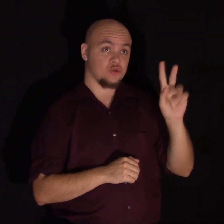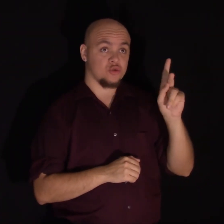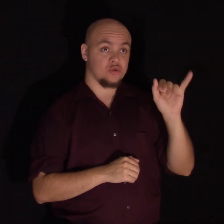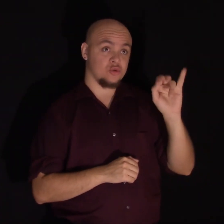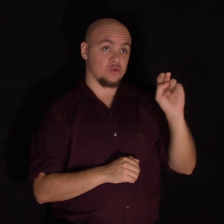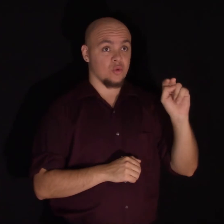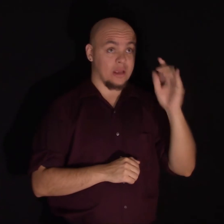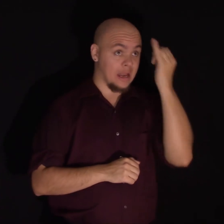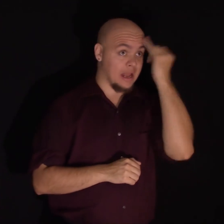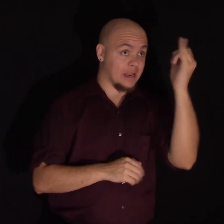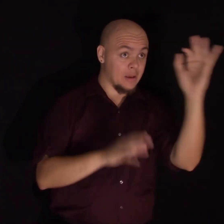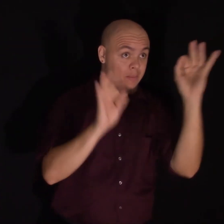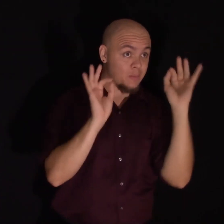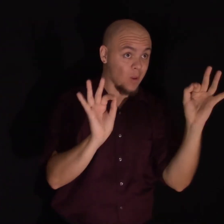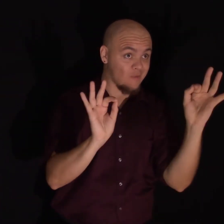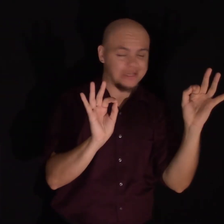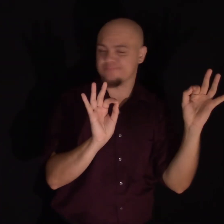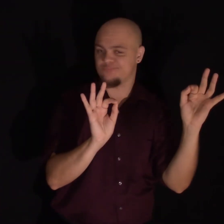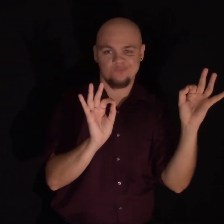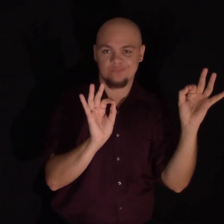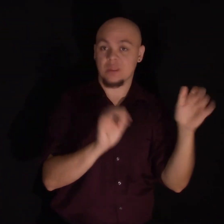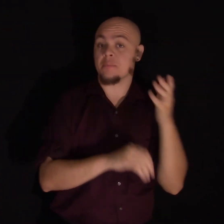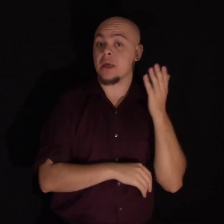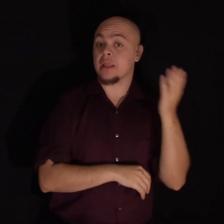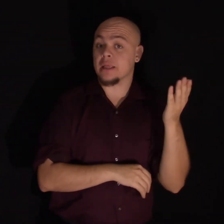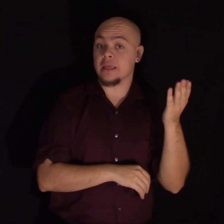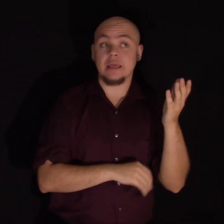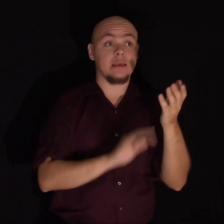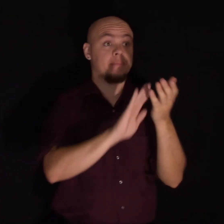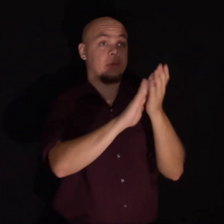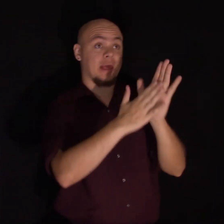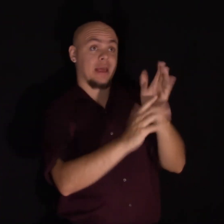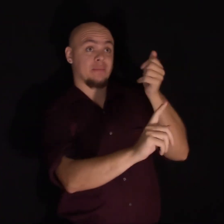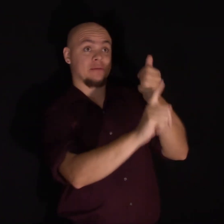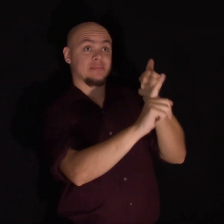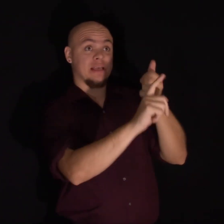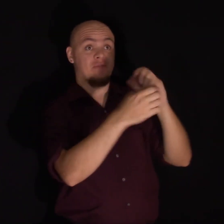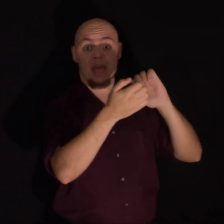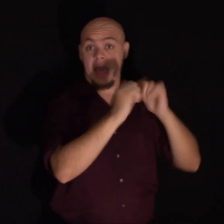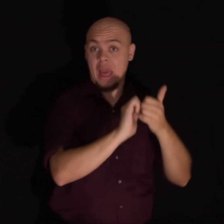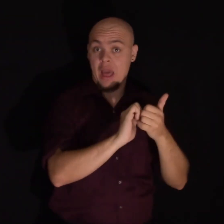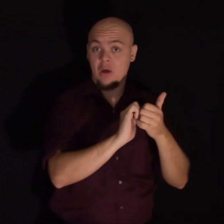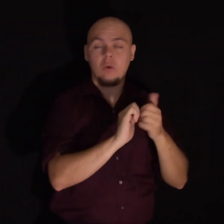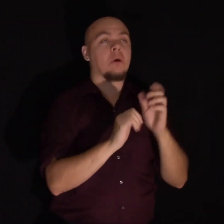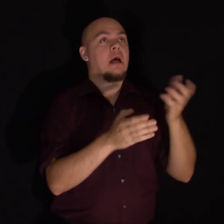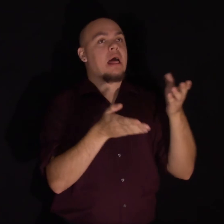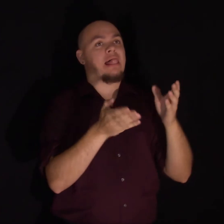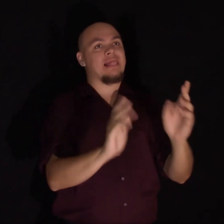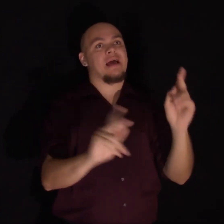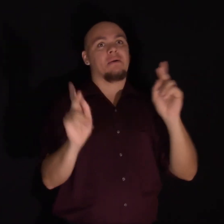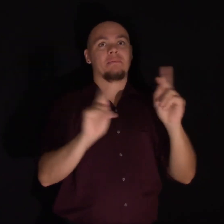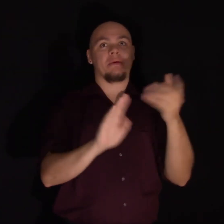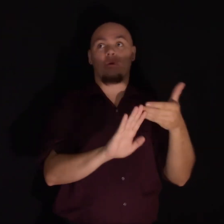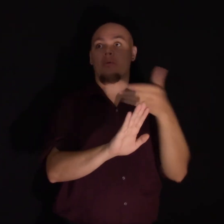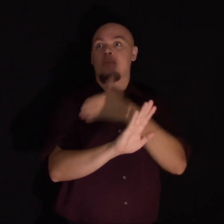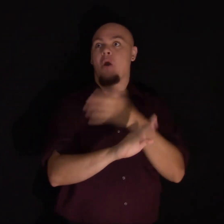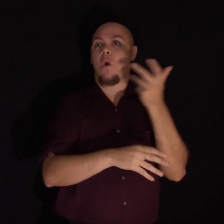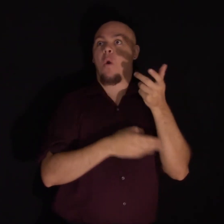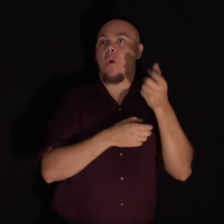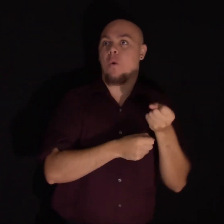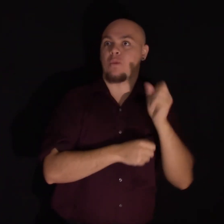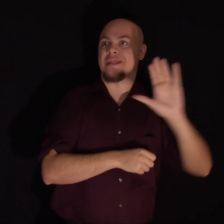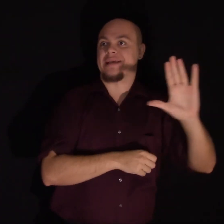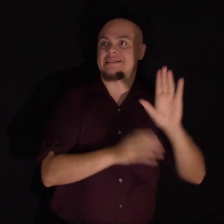yet. But Aaron Sorkin didn't become Aaron Sorkin by allowing anyone who did something before him halt his